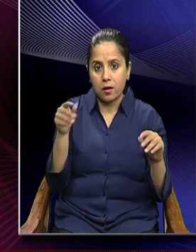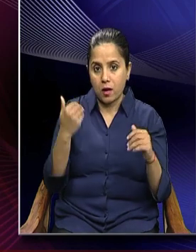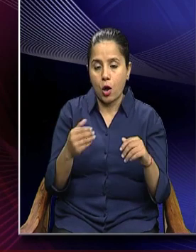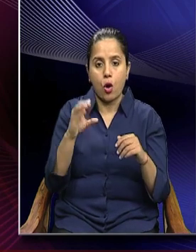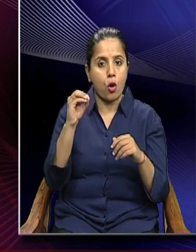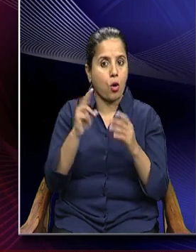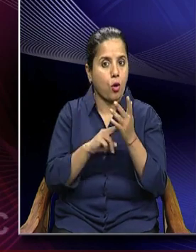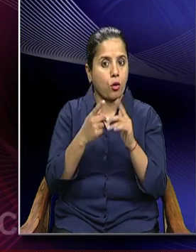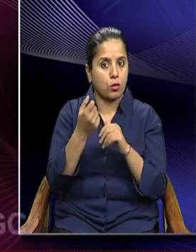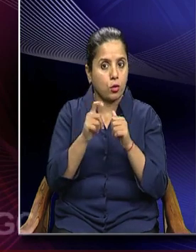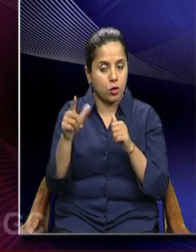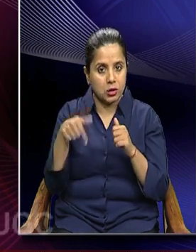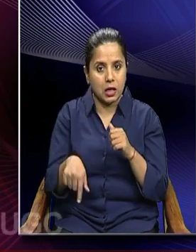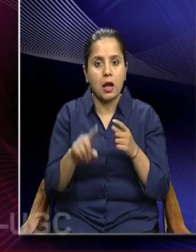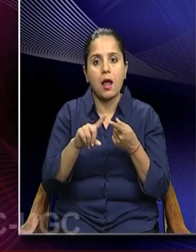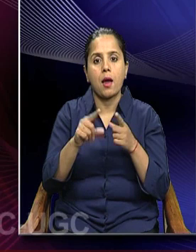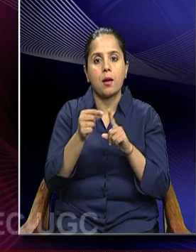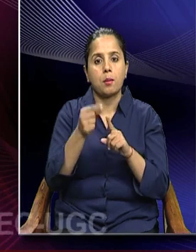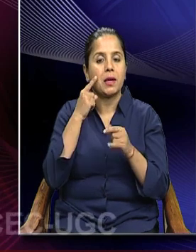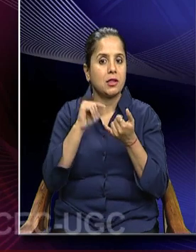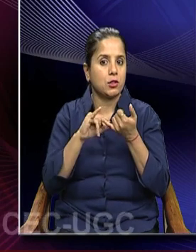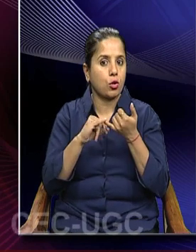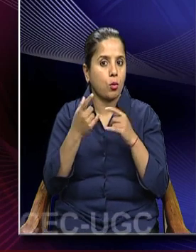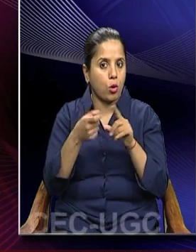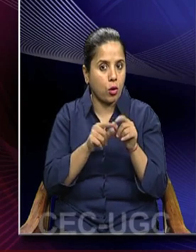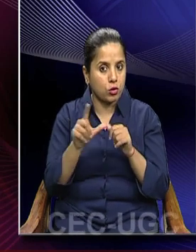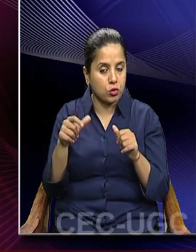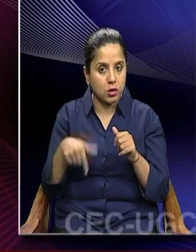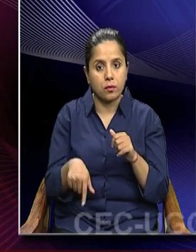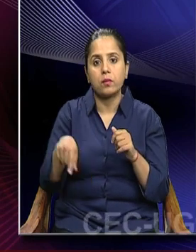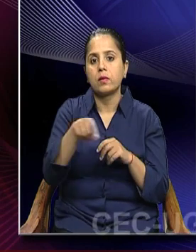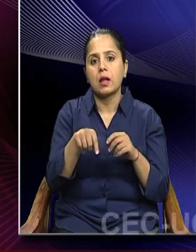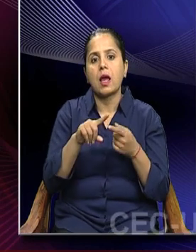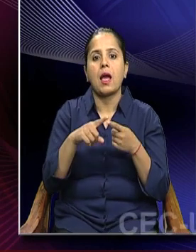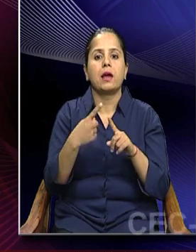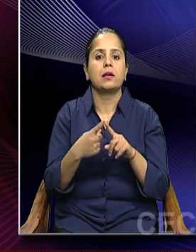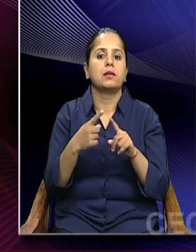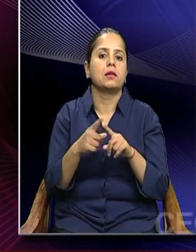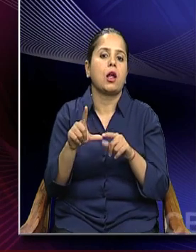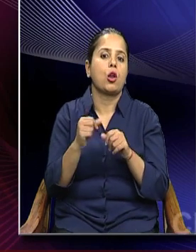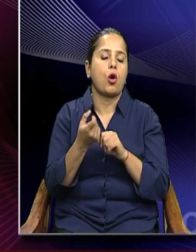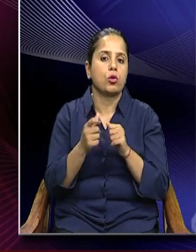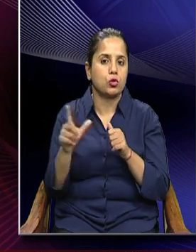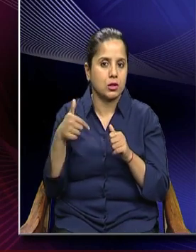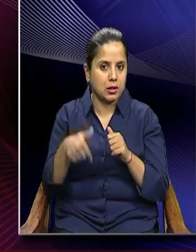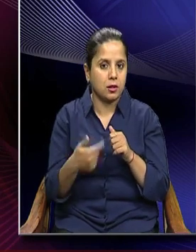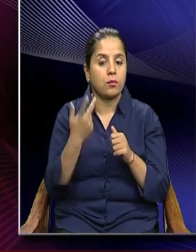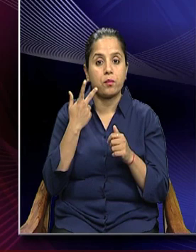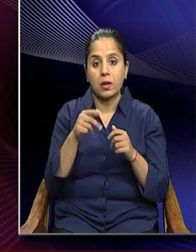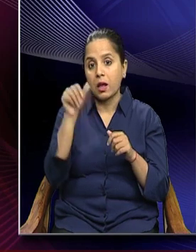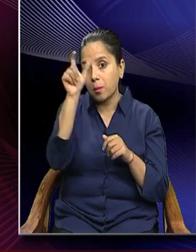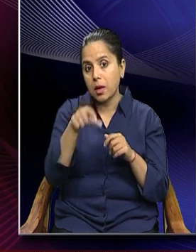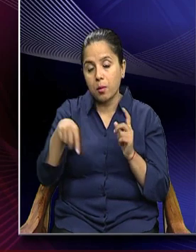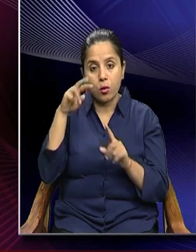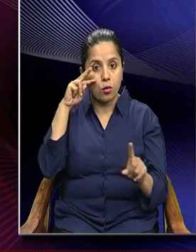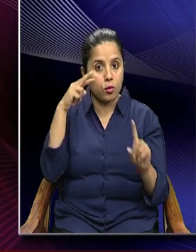ontological, epistemological, methodological and axiological standpoint. An individual's perspective on